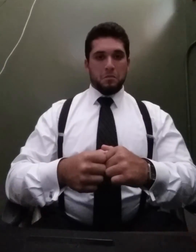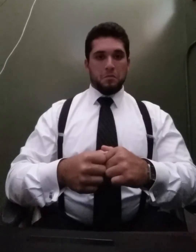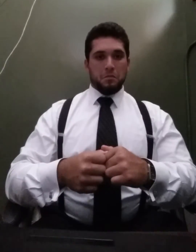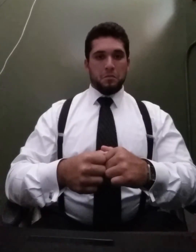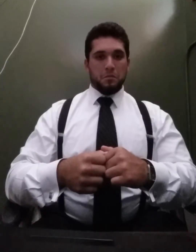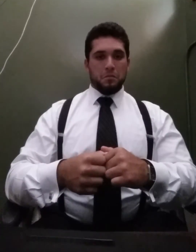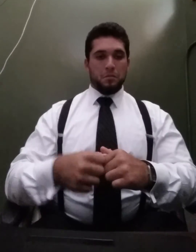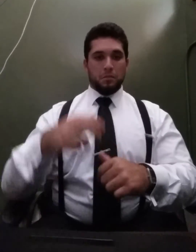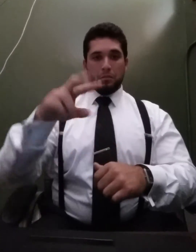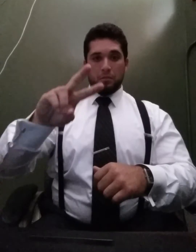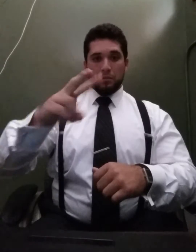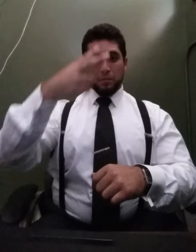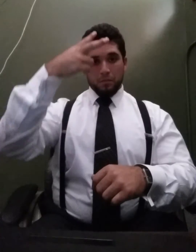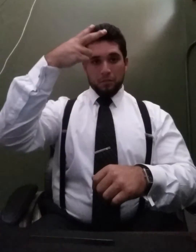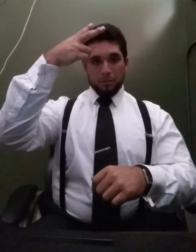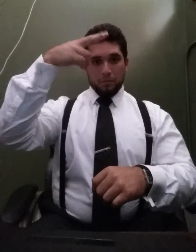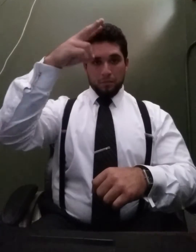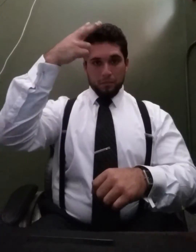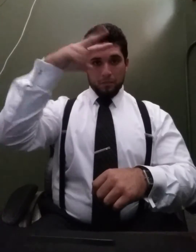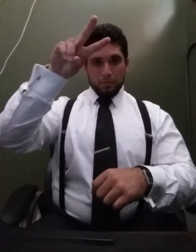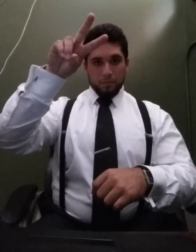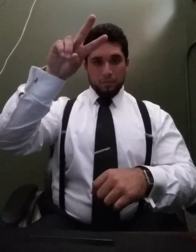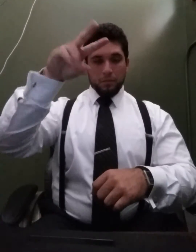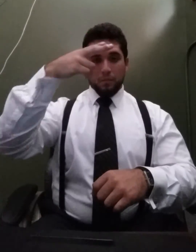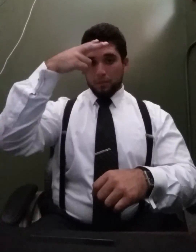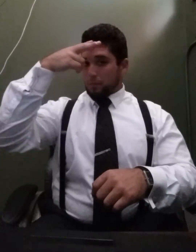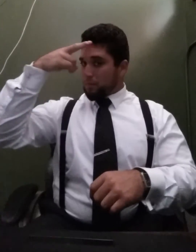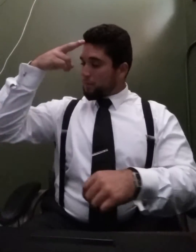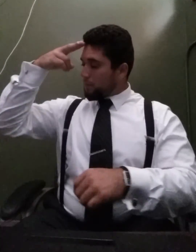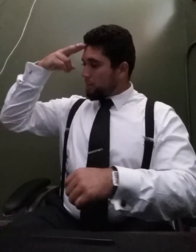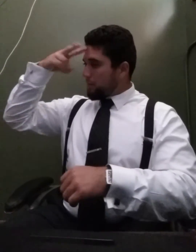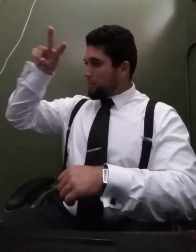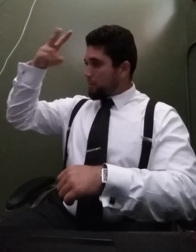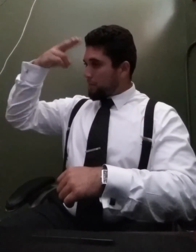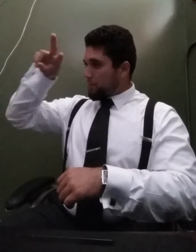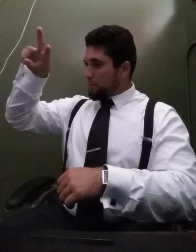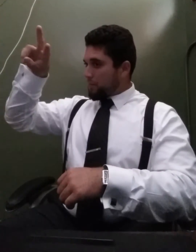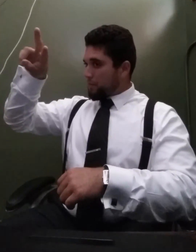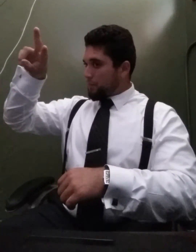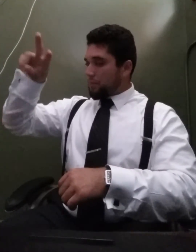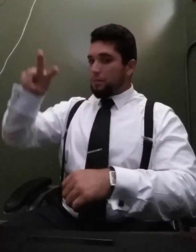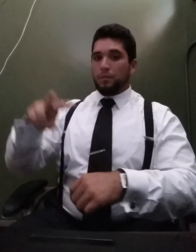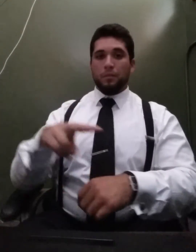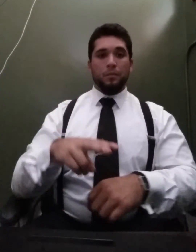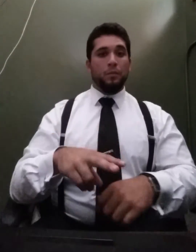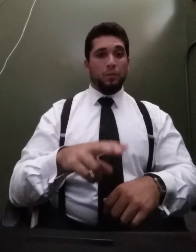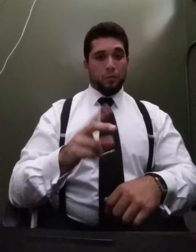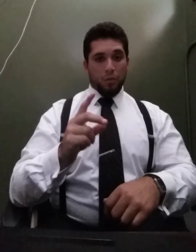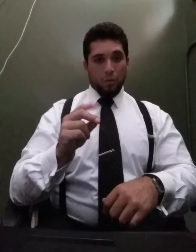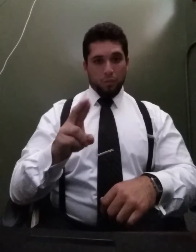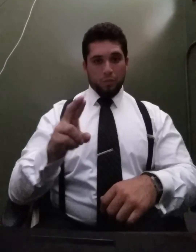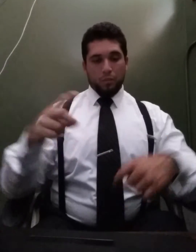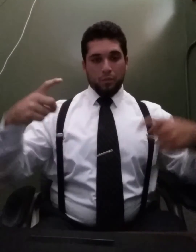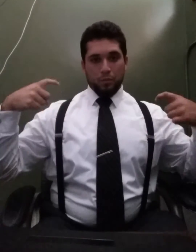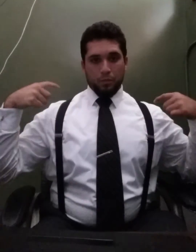to me. So I'm going to limit what you're going to have to write, the things that I know, because I wrote them, are going to be on the test. Okay? That way you pay more